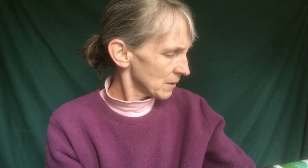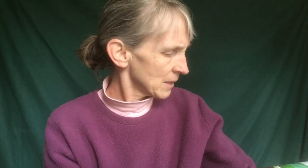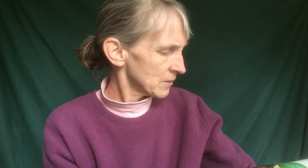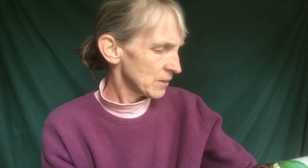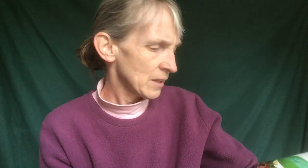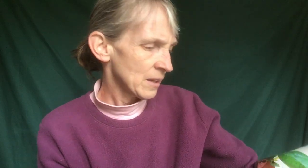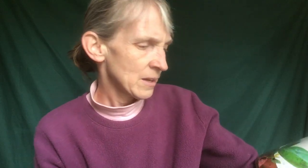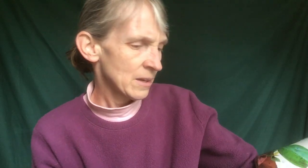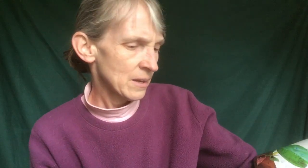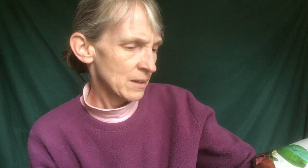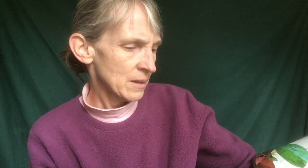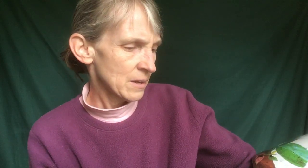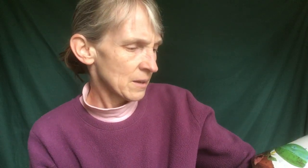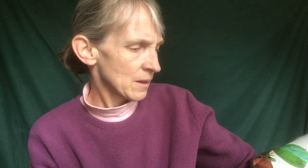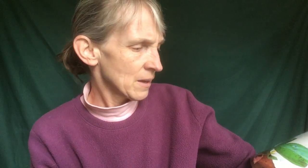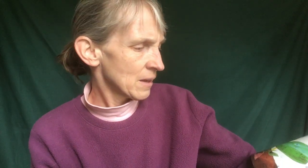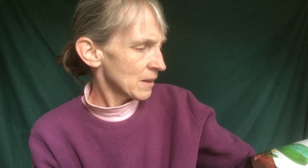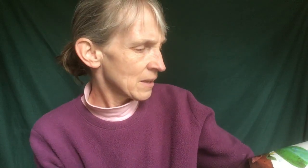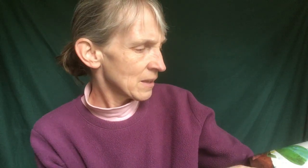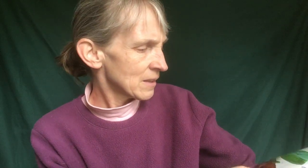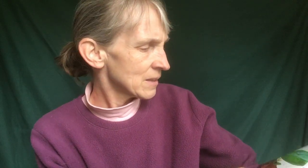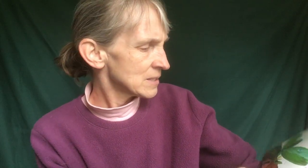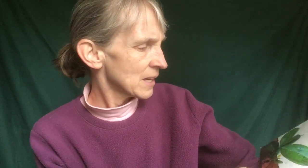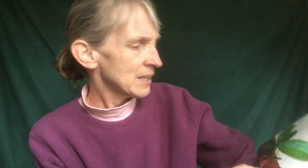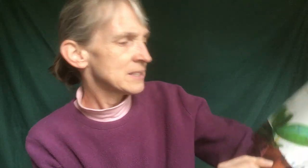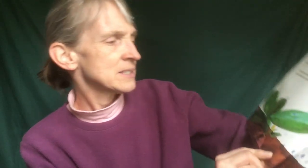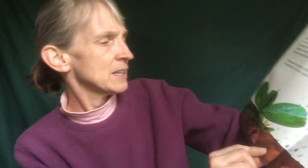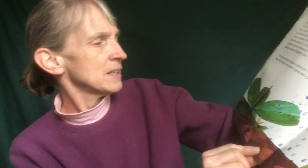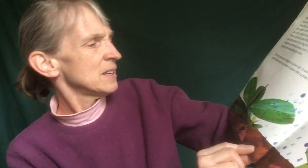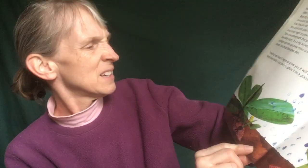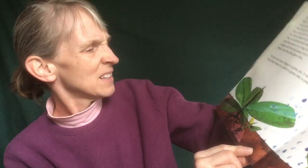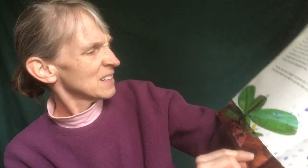Let's see. The tiny seed.